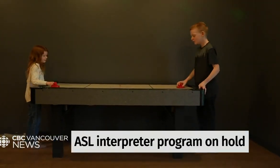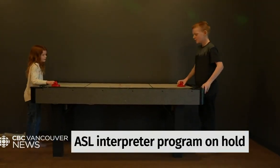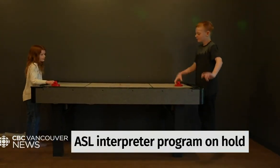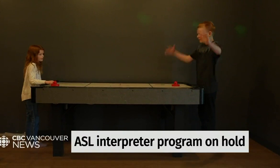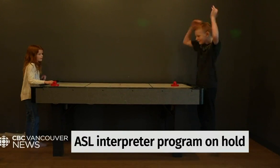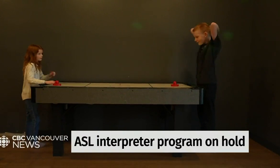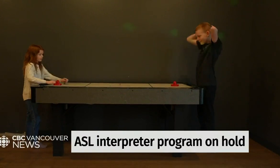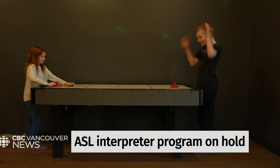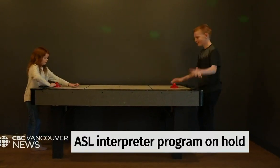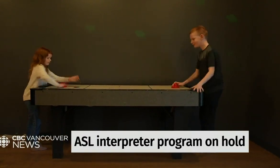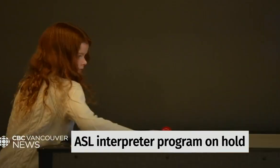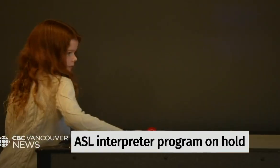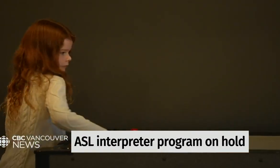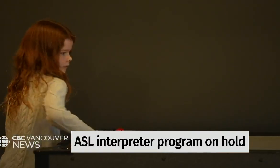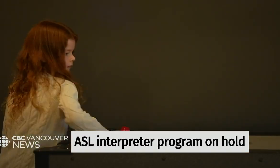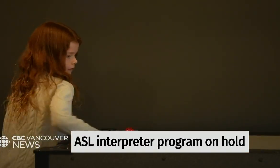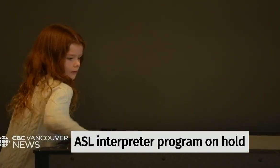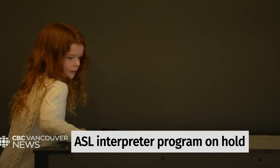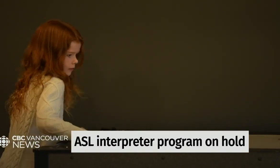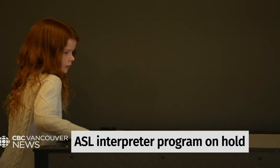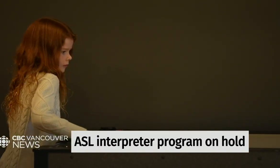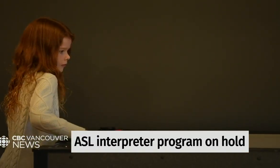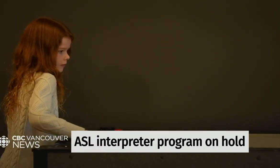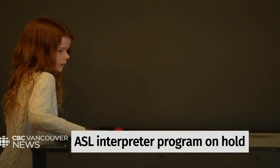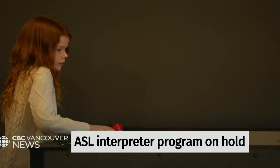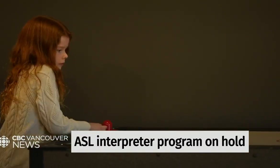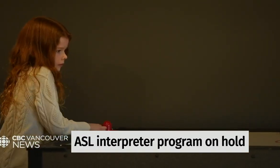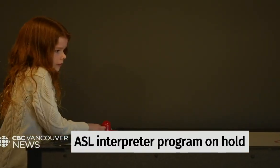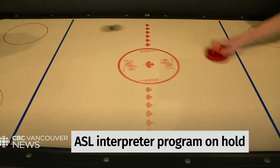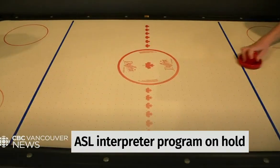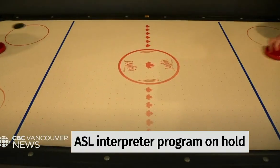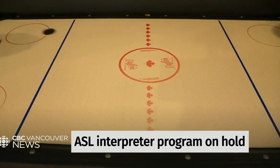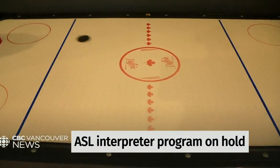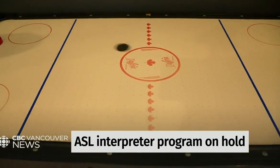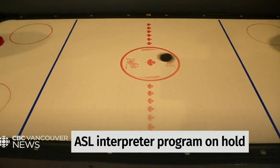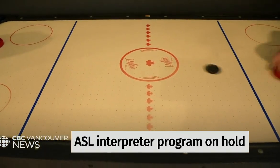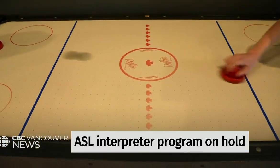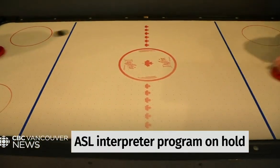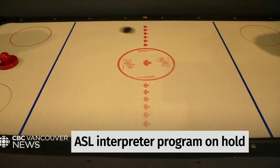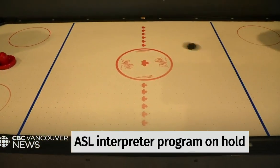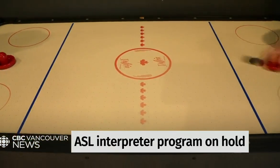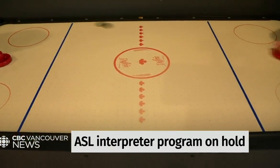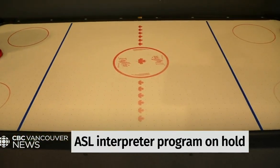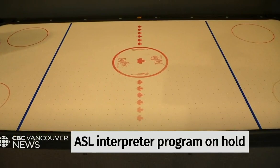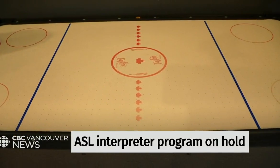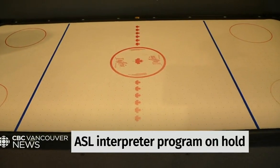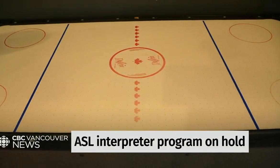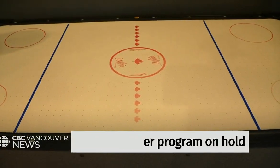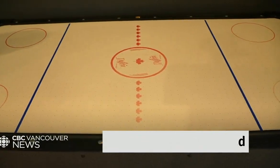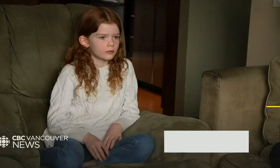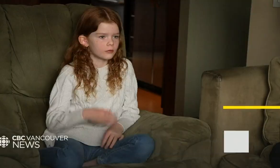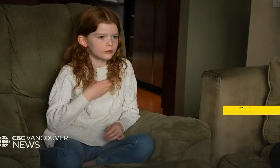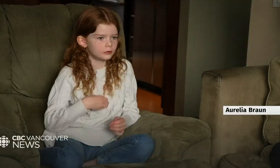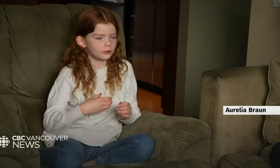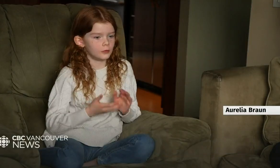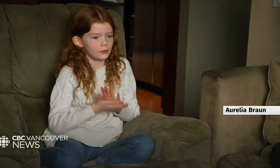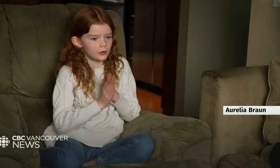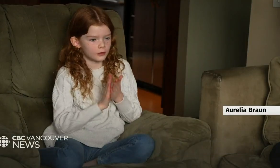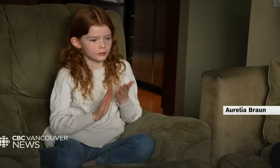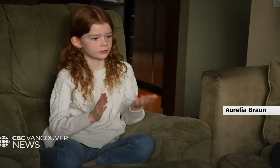brother she's one of thousands of BC children who are deaf and who would benefit from having an interpreter even as they get older